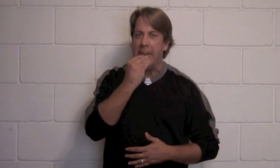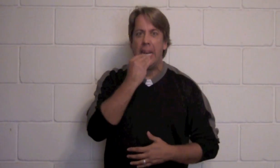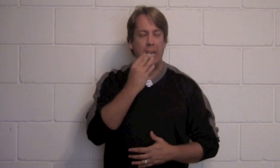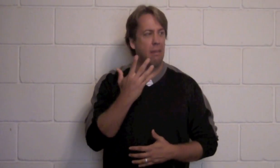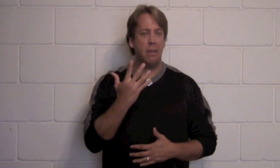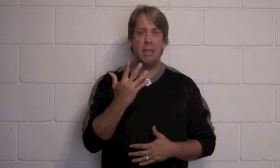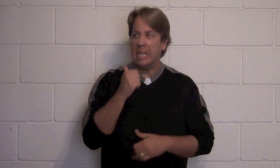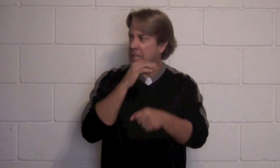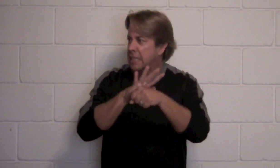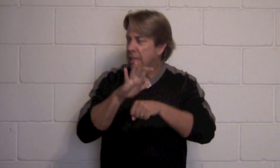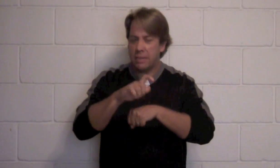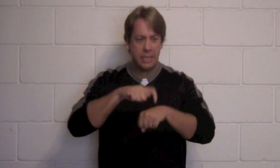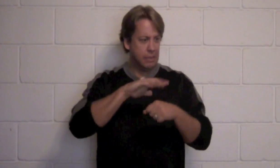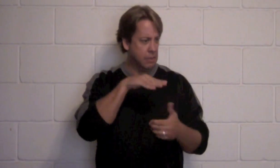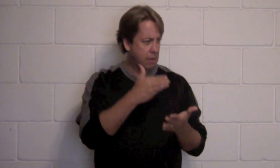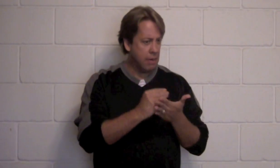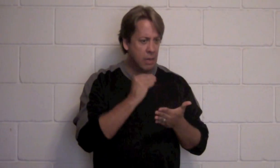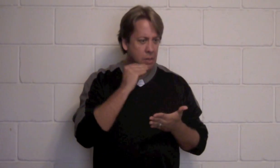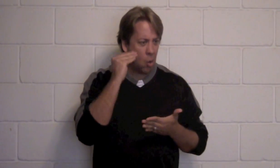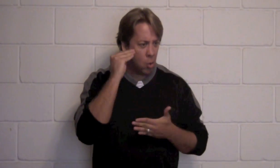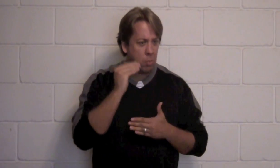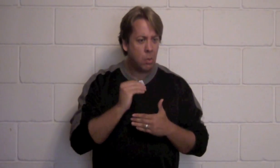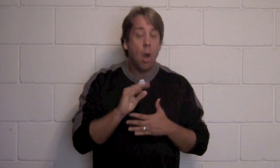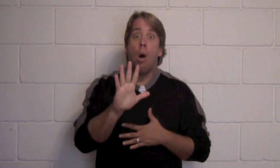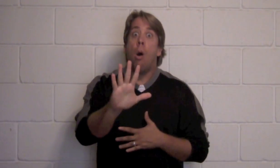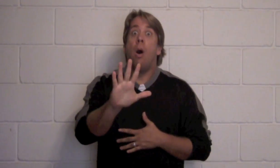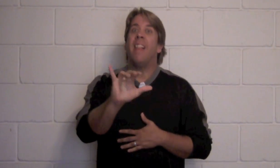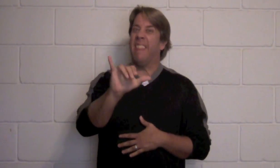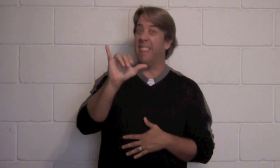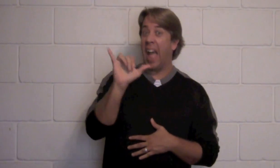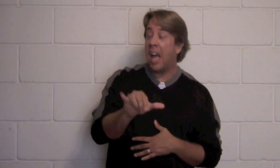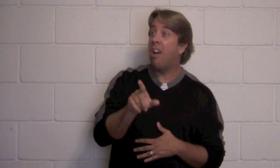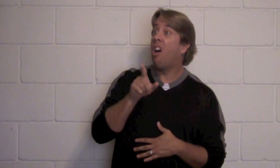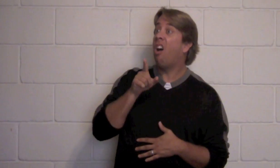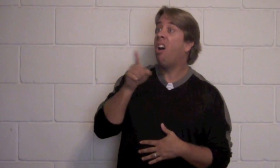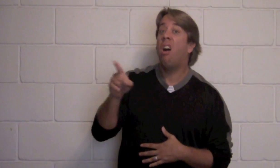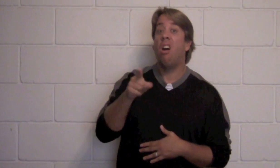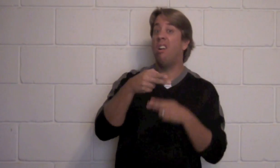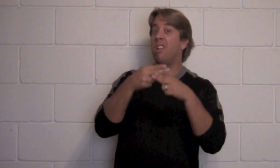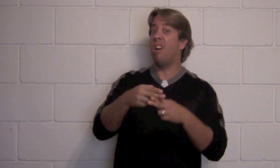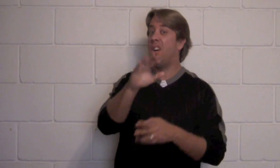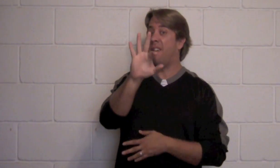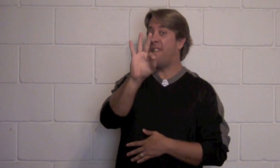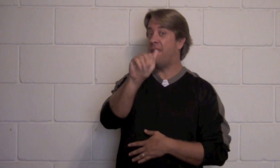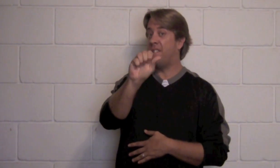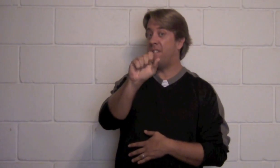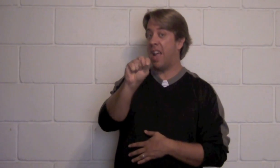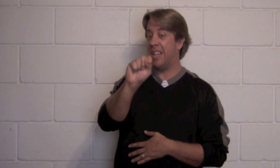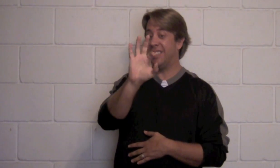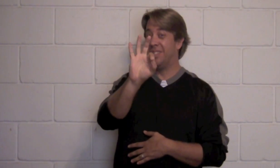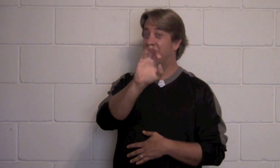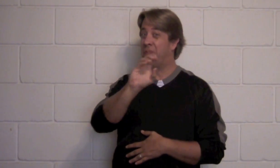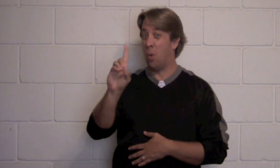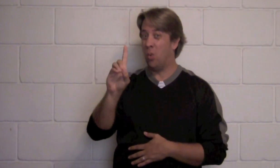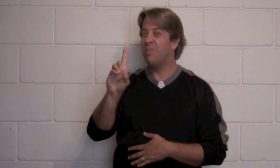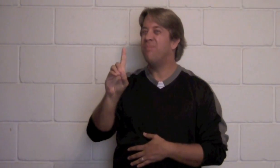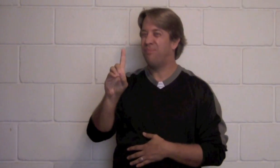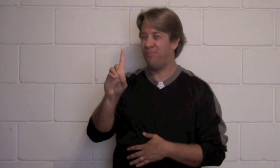So what interpreters end up doing in that 15-minute window is going to the